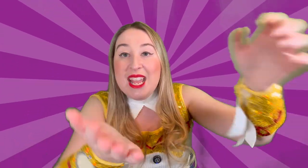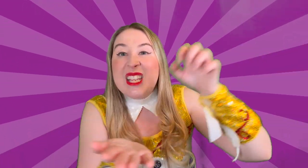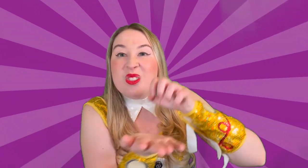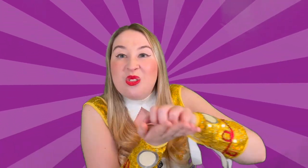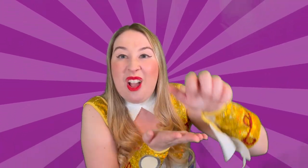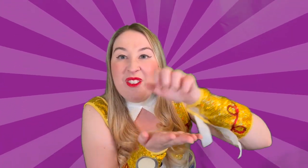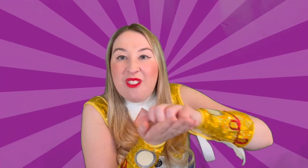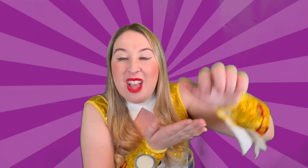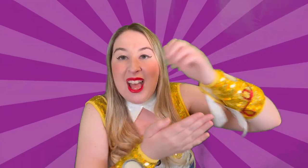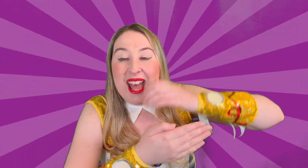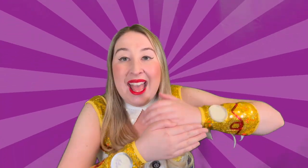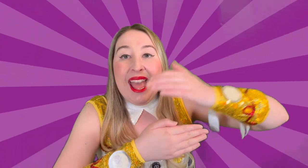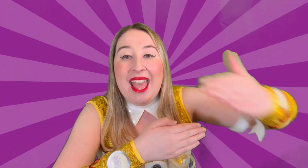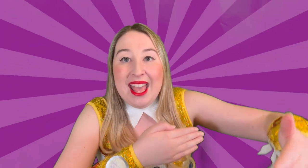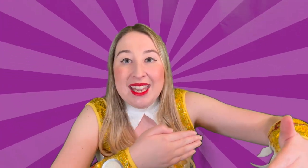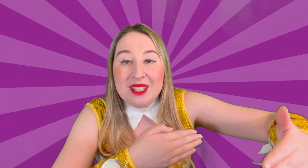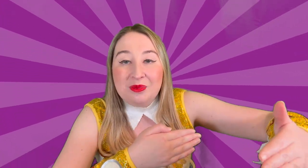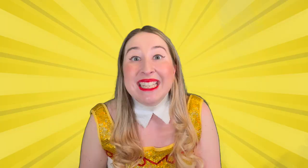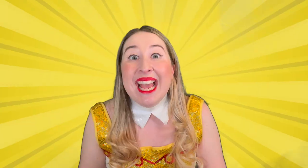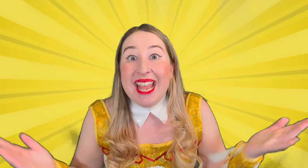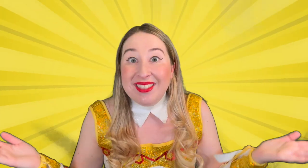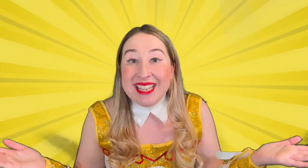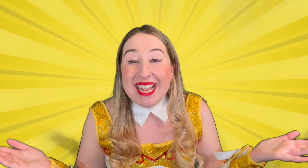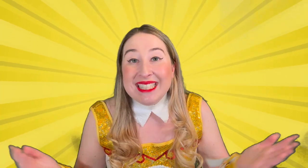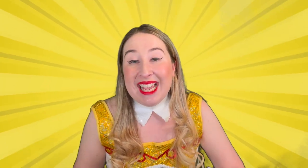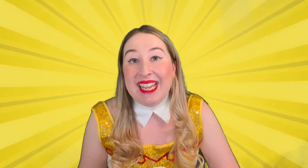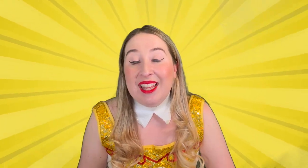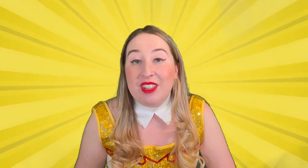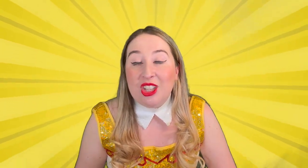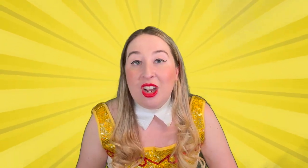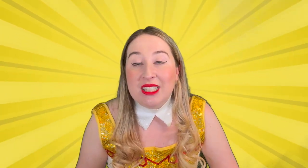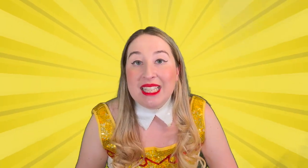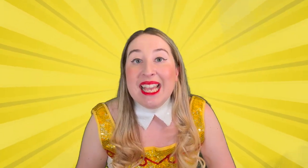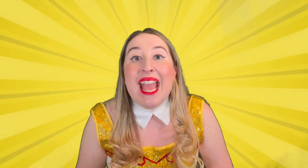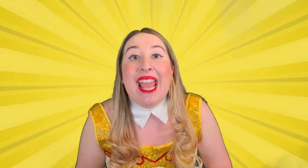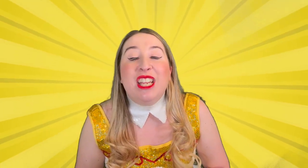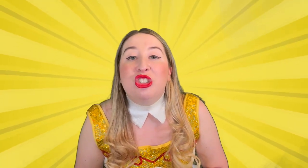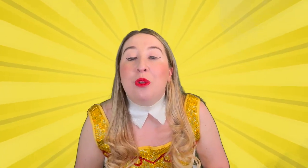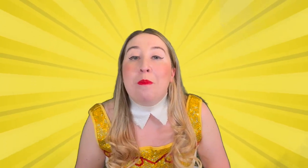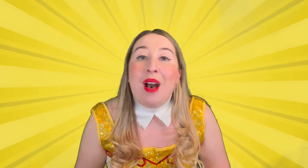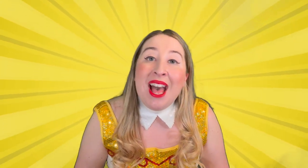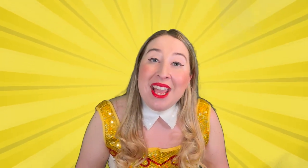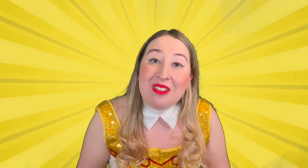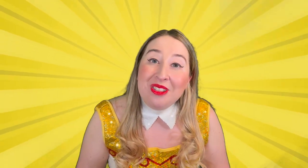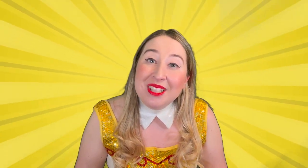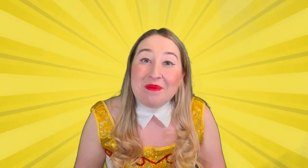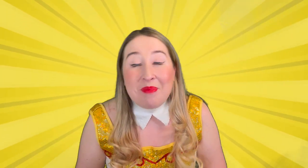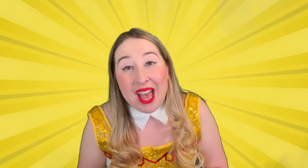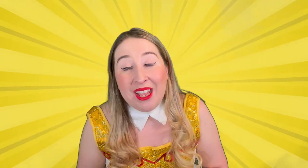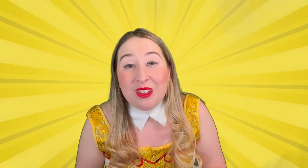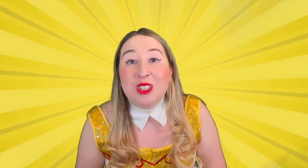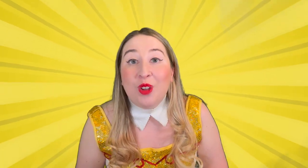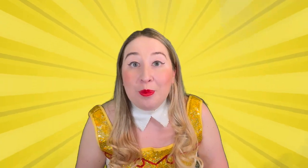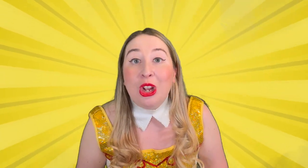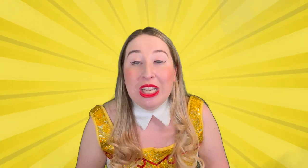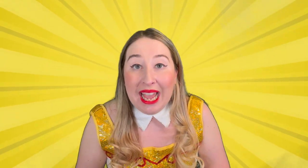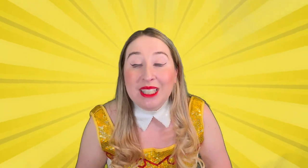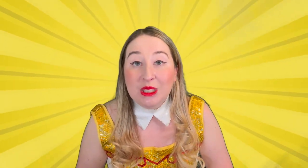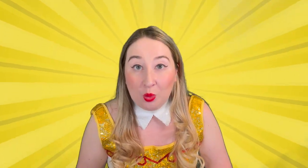is rough ahead, and the next line in the song says, and you're miles and miles from your nice